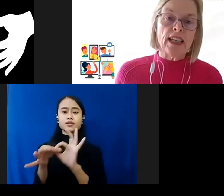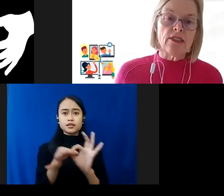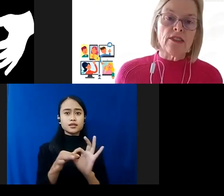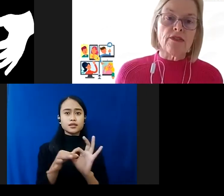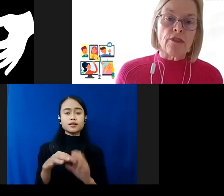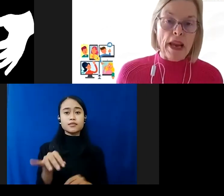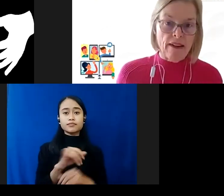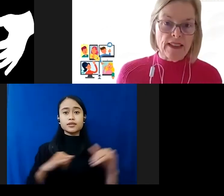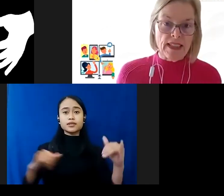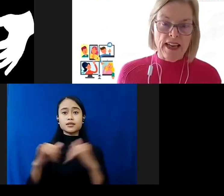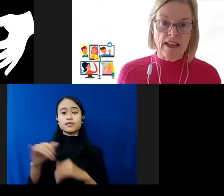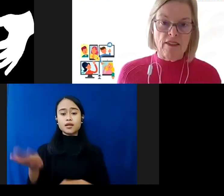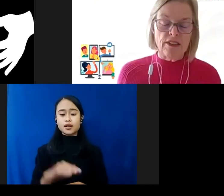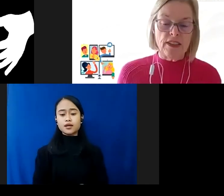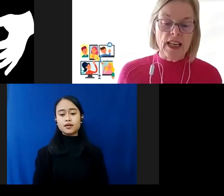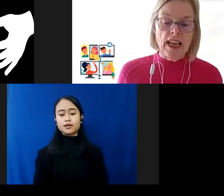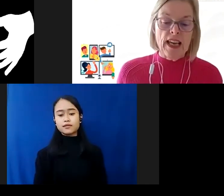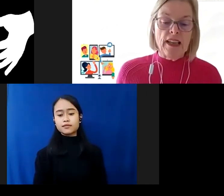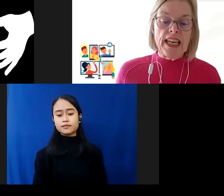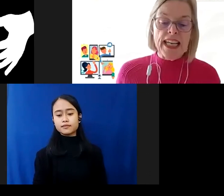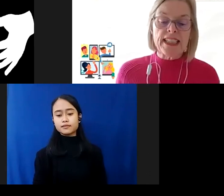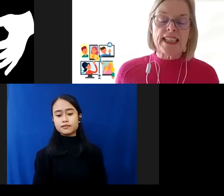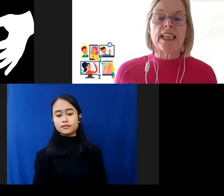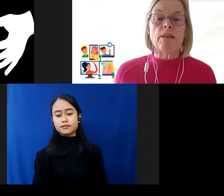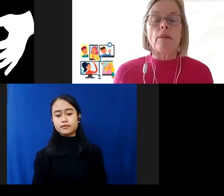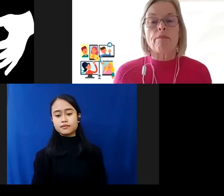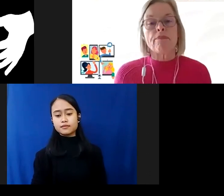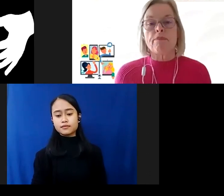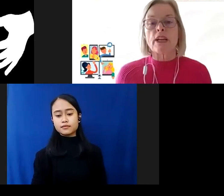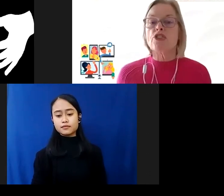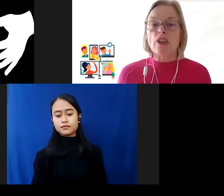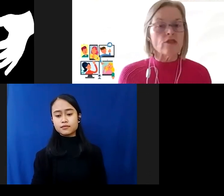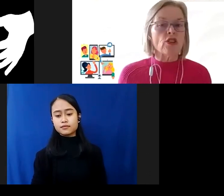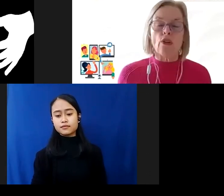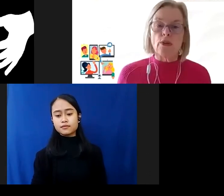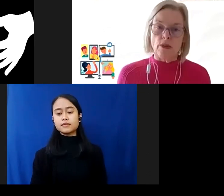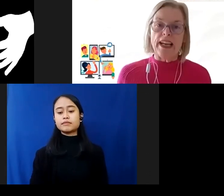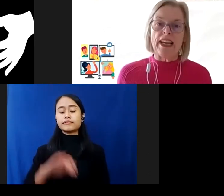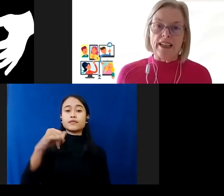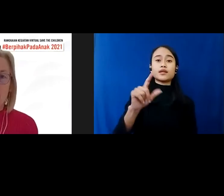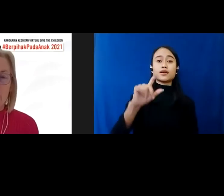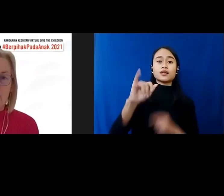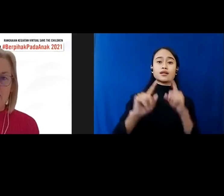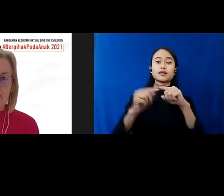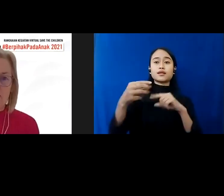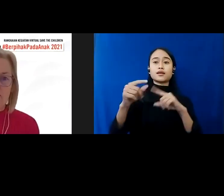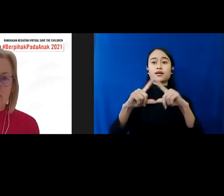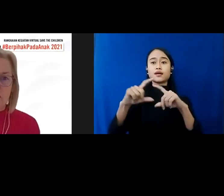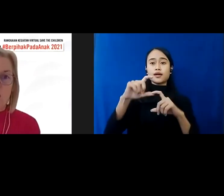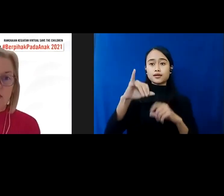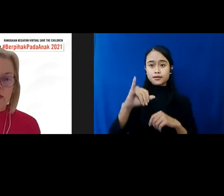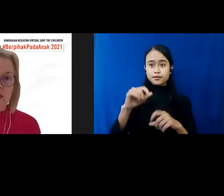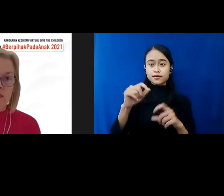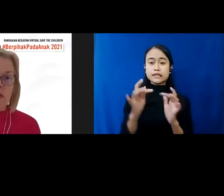Amongst Educators For Parents Caregivers Needs To Keep Up Because Children Are Always A way Ahead Of The Adults